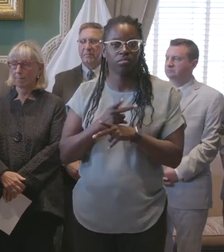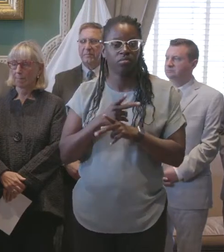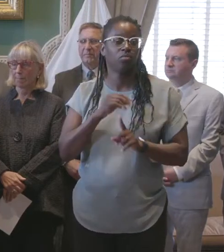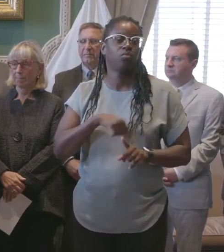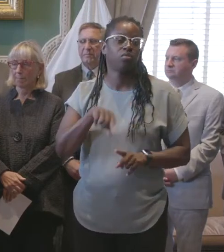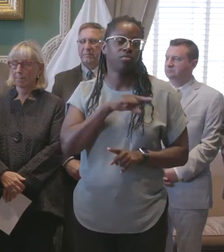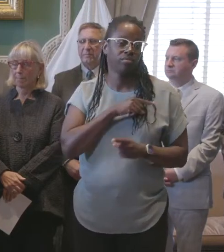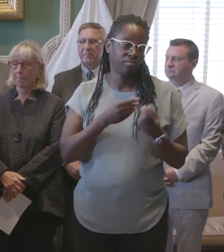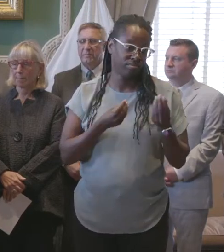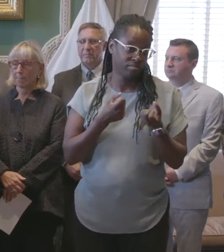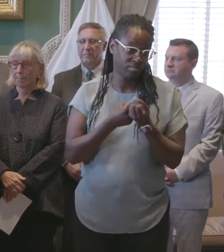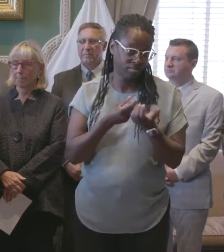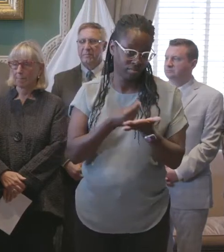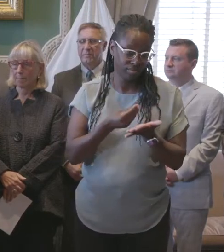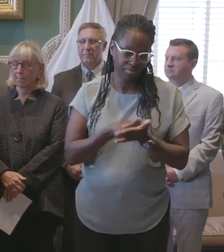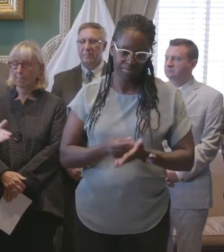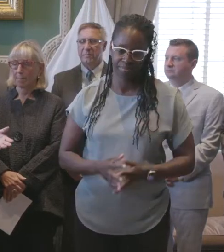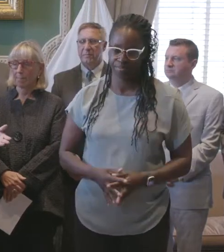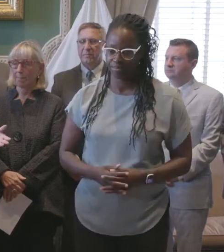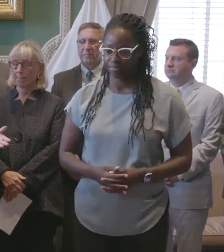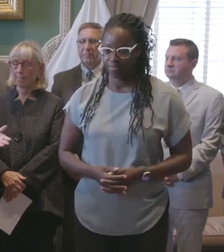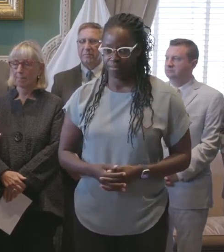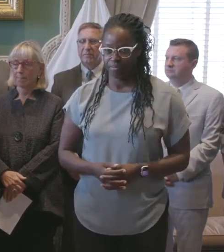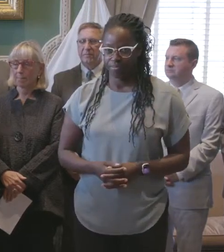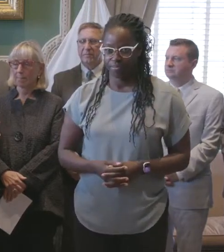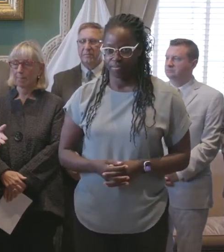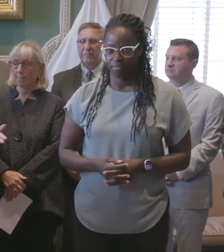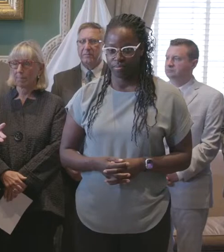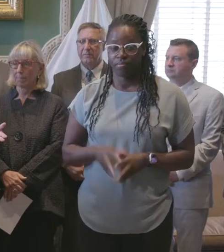Now, last year, we launched and funded